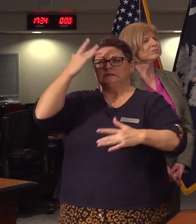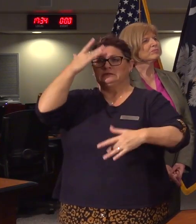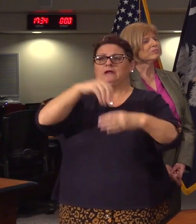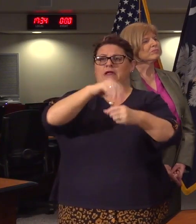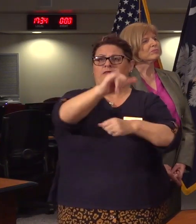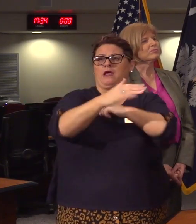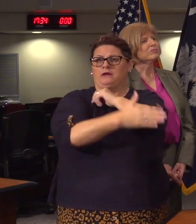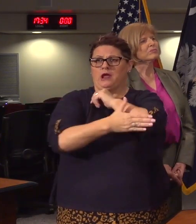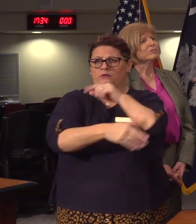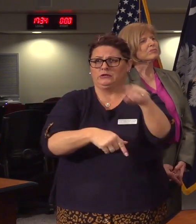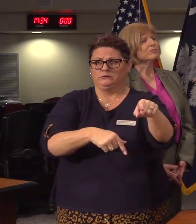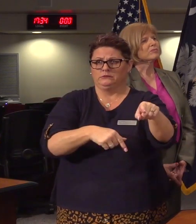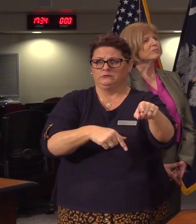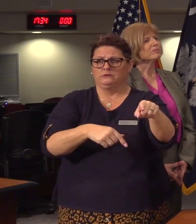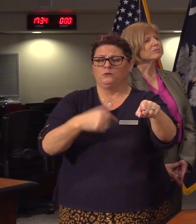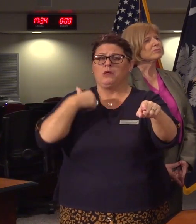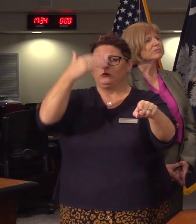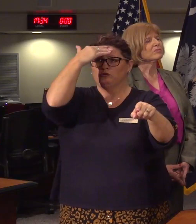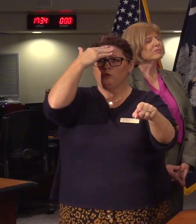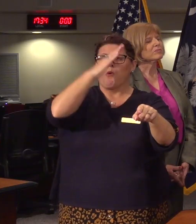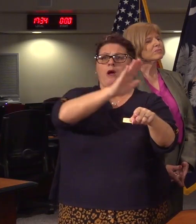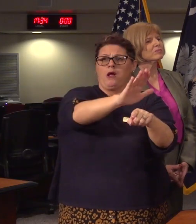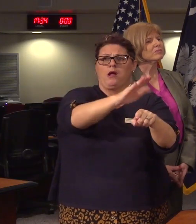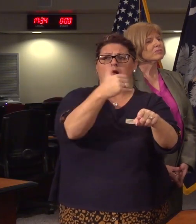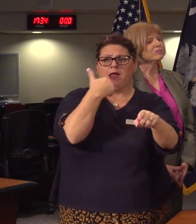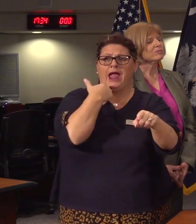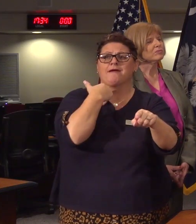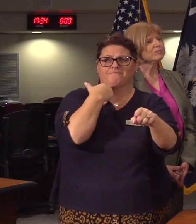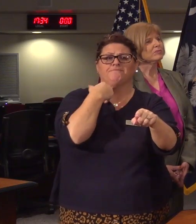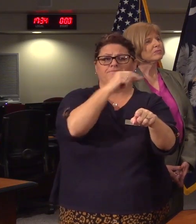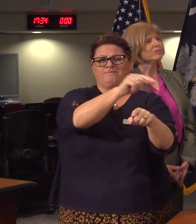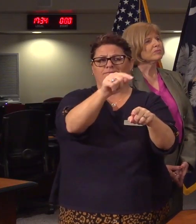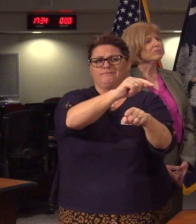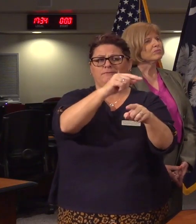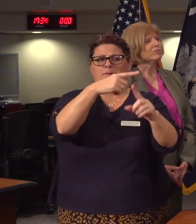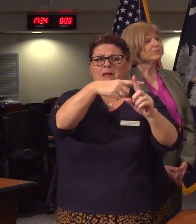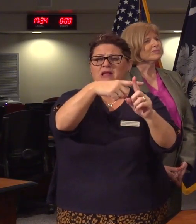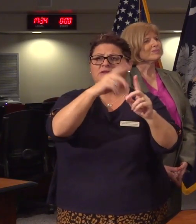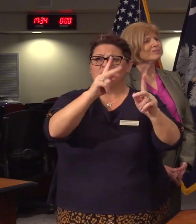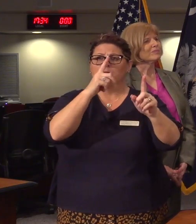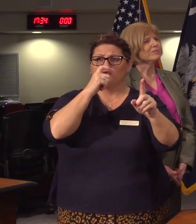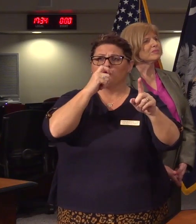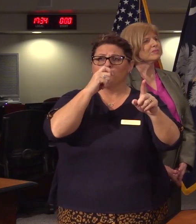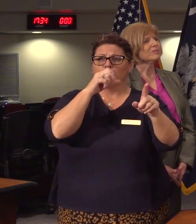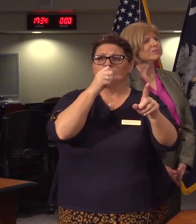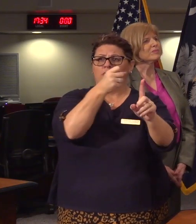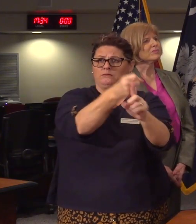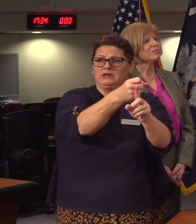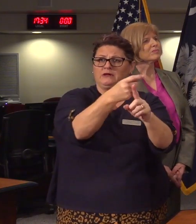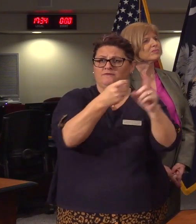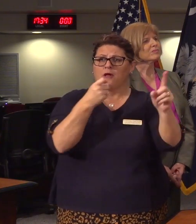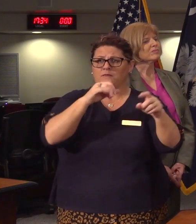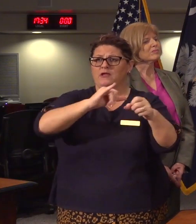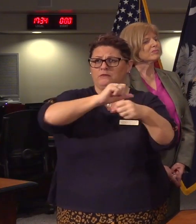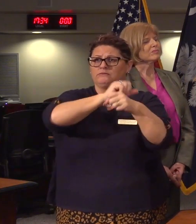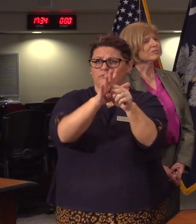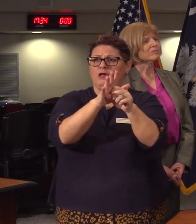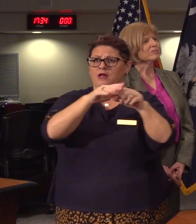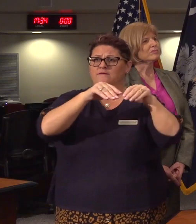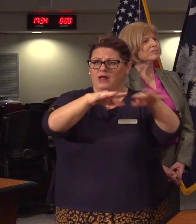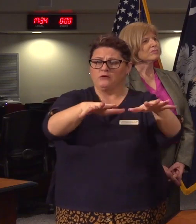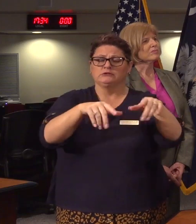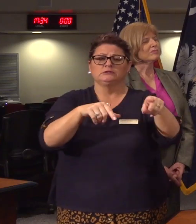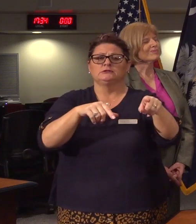previously reported with the positive cases, nothing has changed. So we are providing the information for